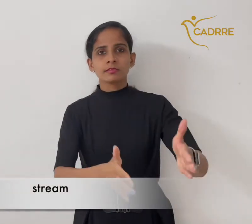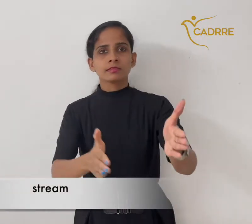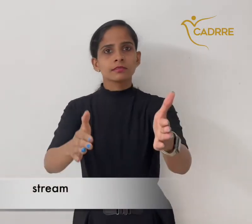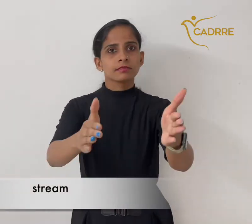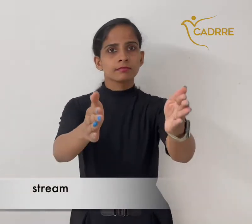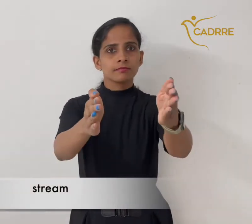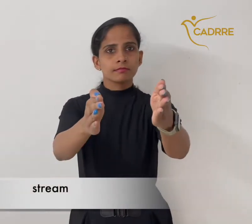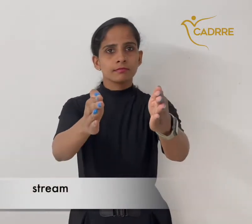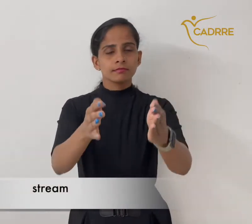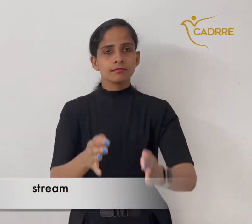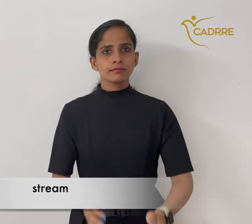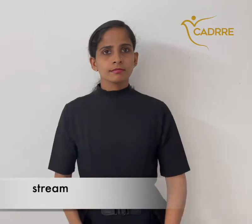stream,